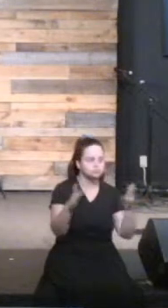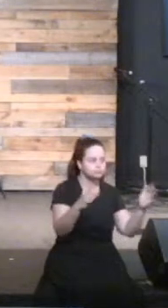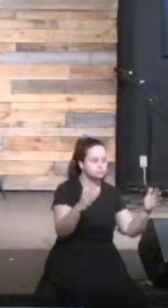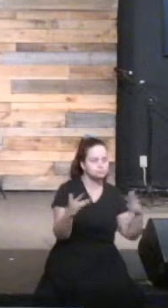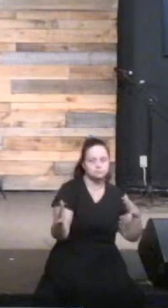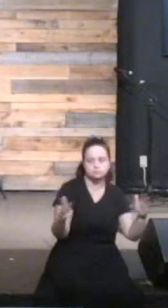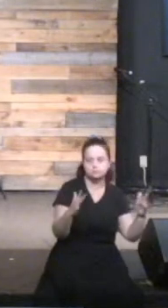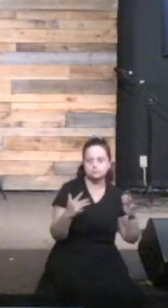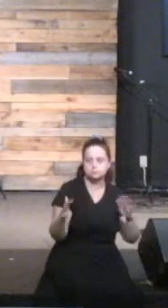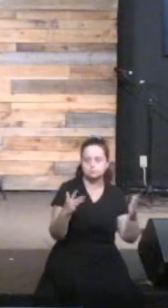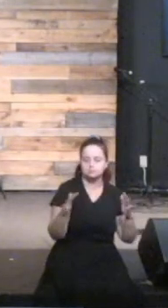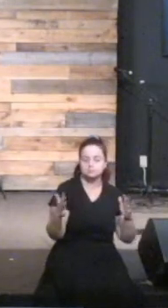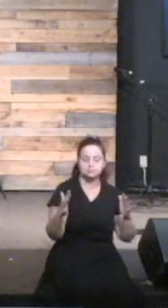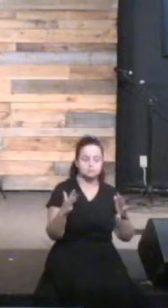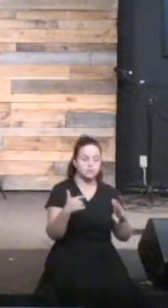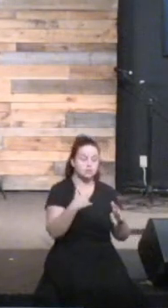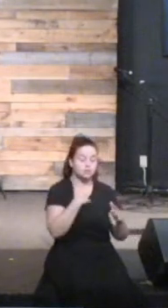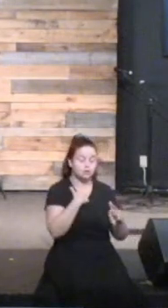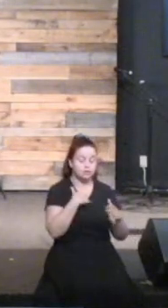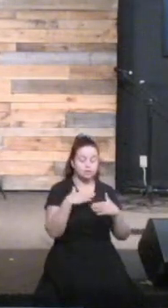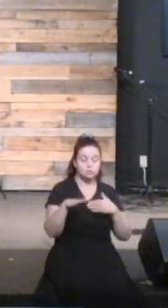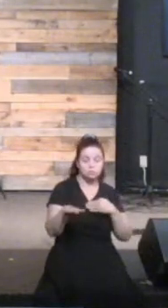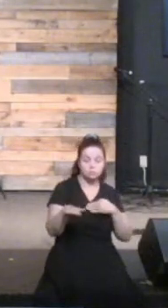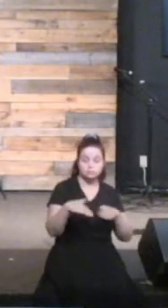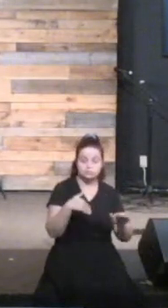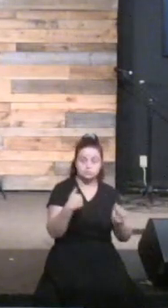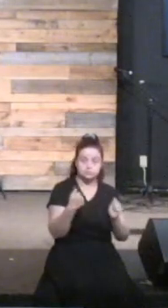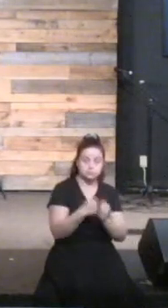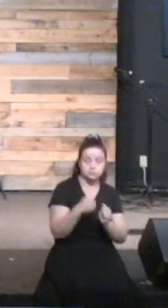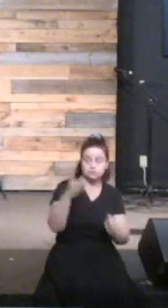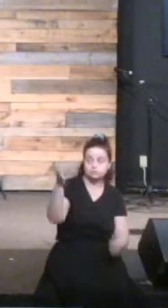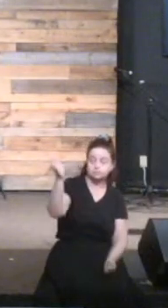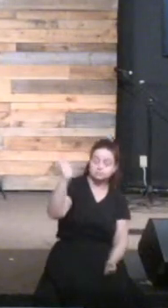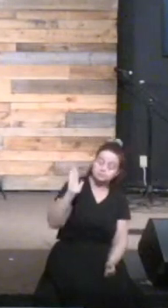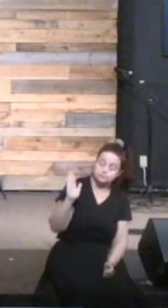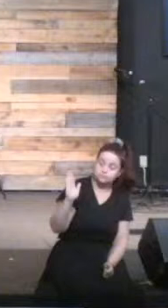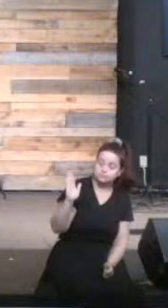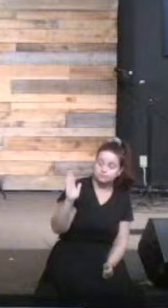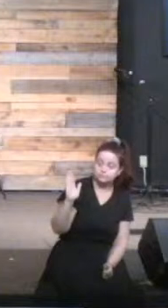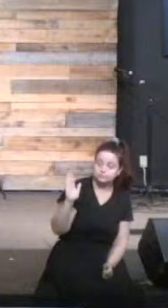I walk with God